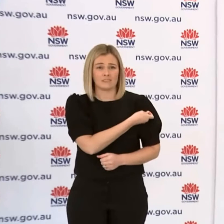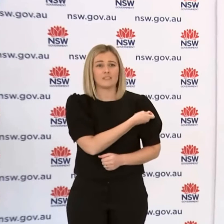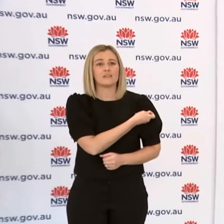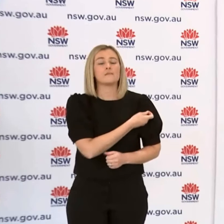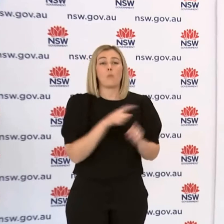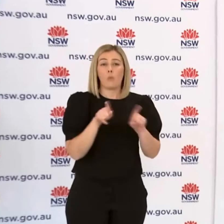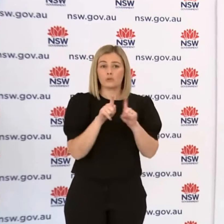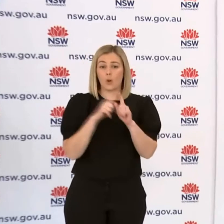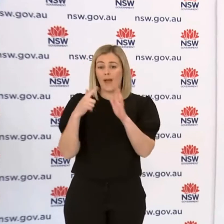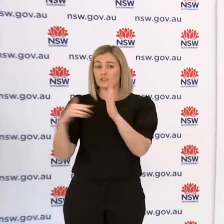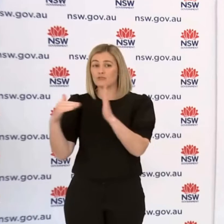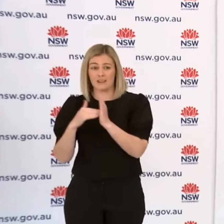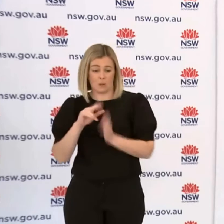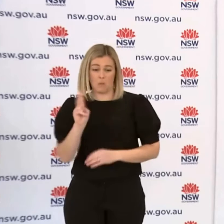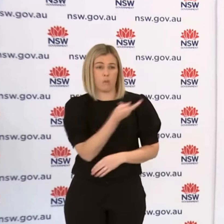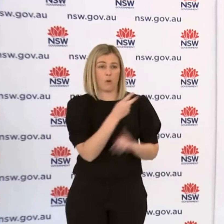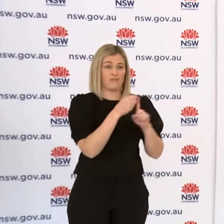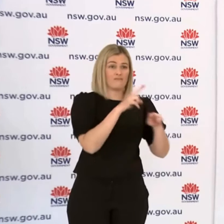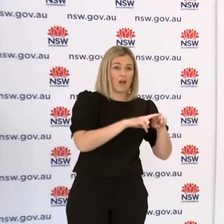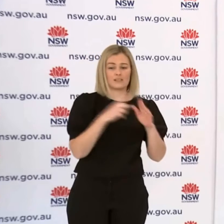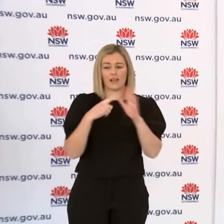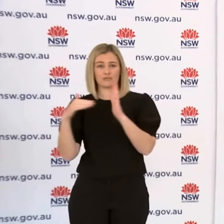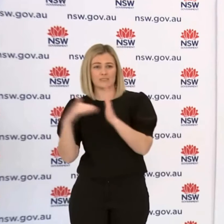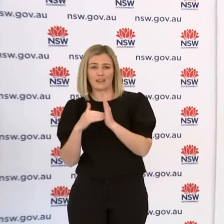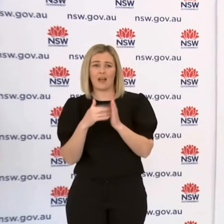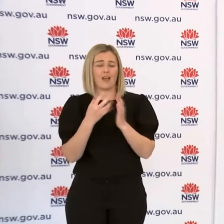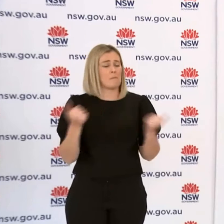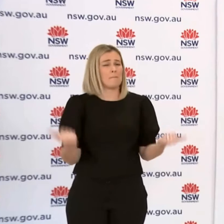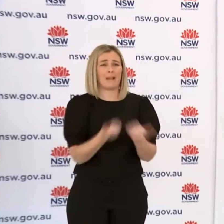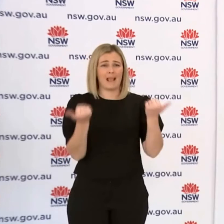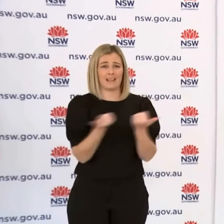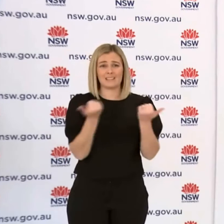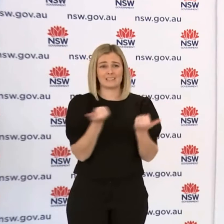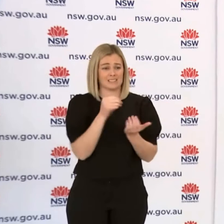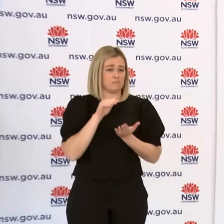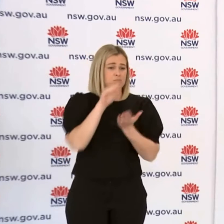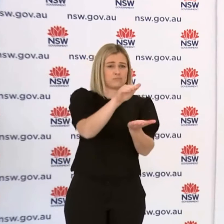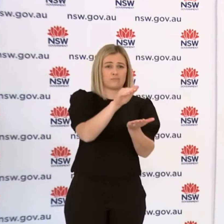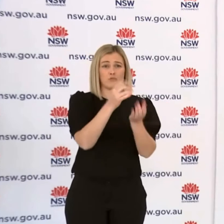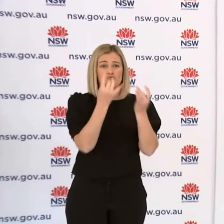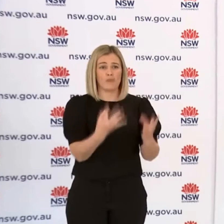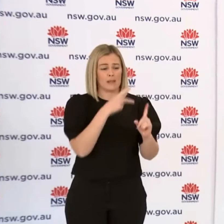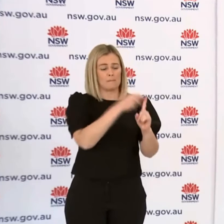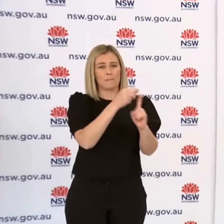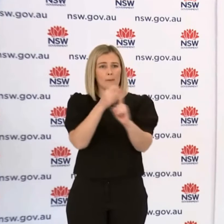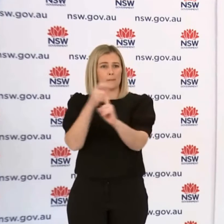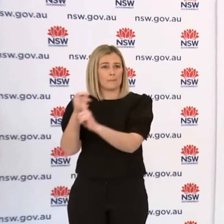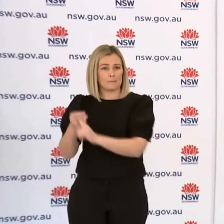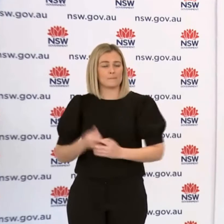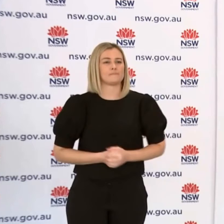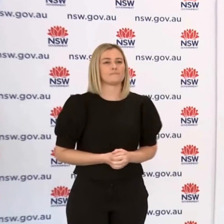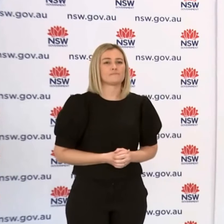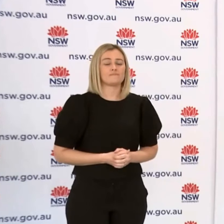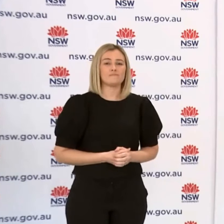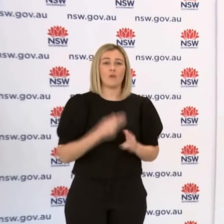AstraZeneca's available, Pfizer's available in our various venues. Plenty of vaccine. So go and get vaccinated. But for the young people,